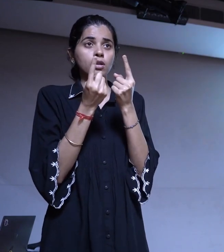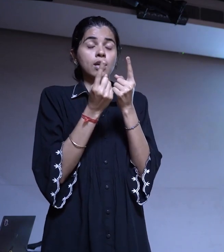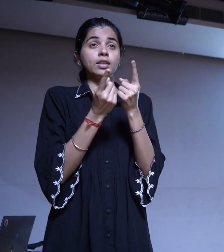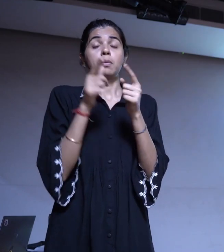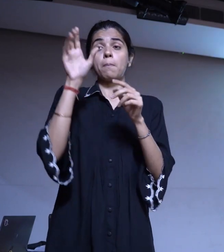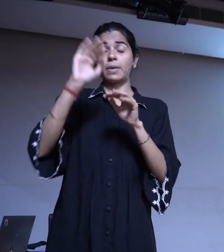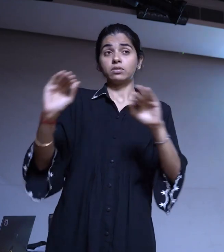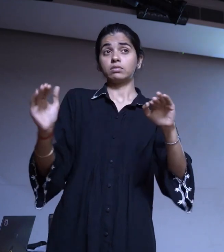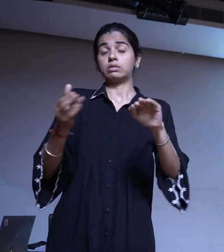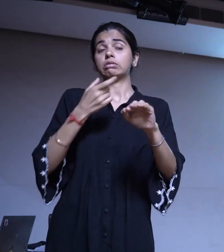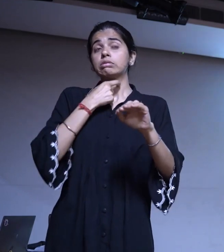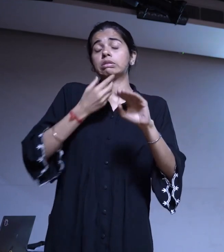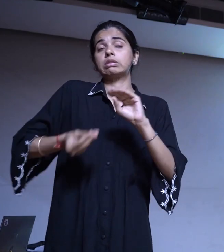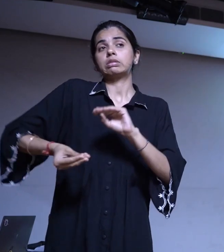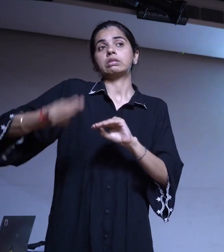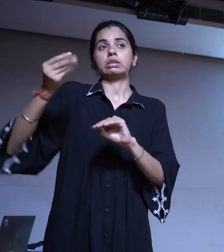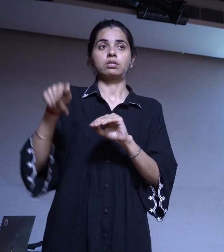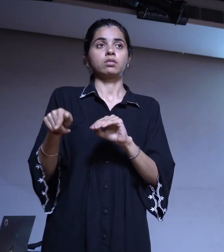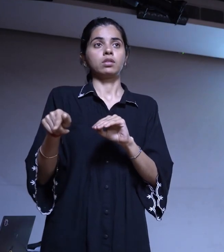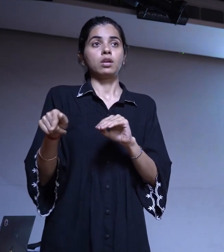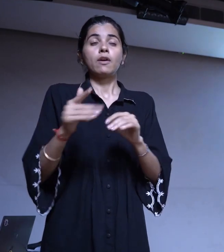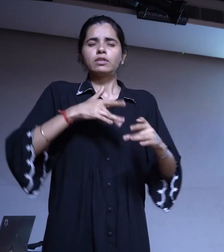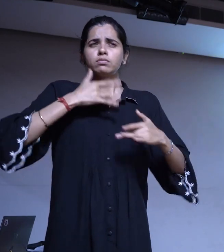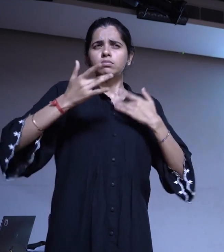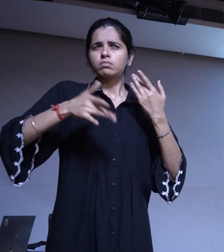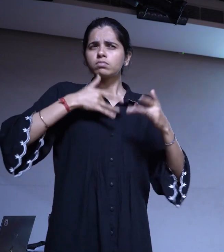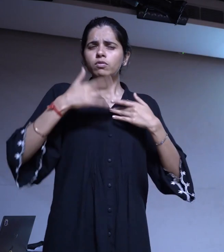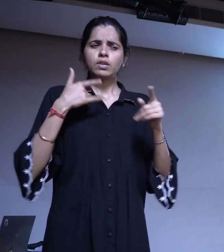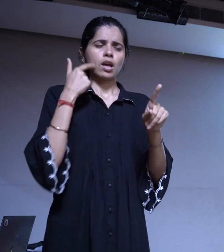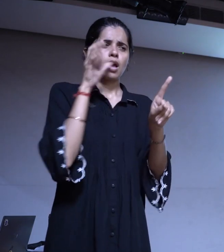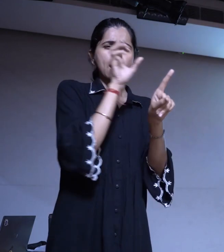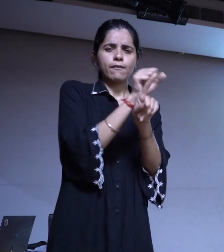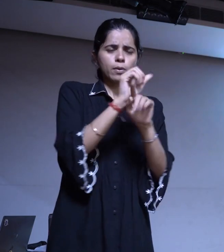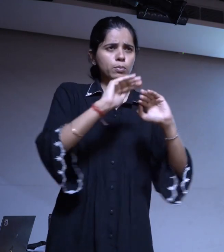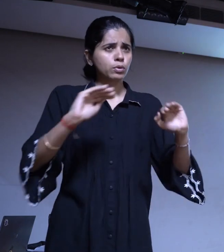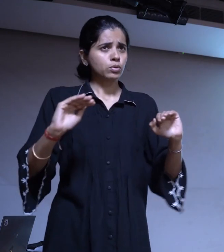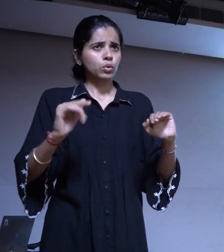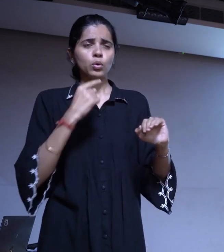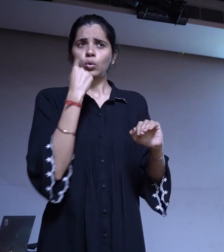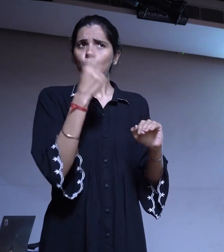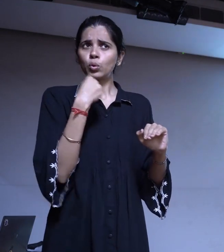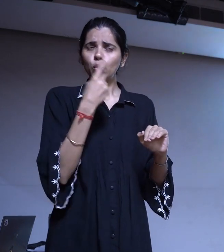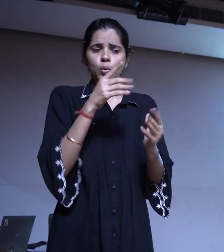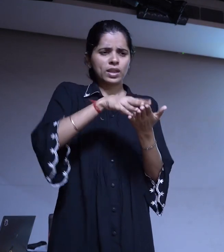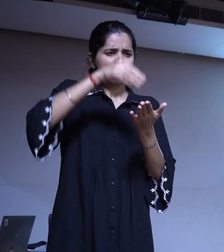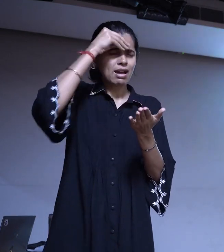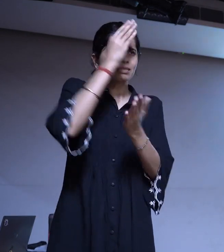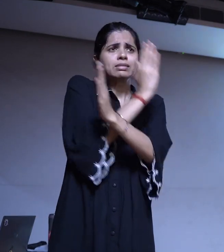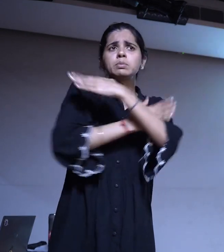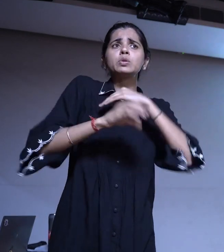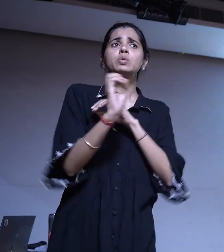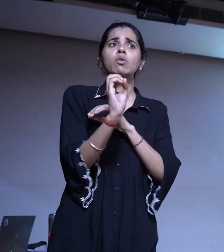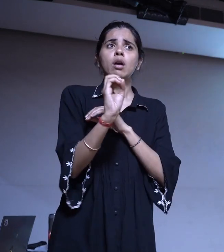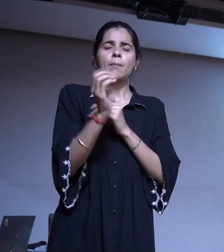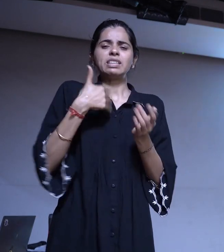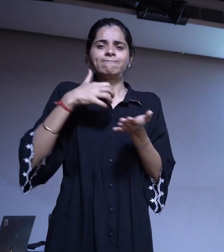at risk what we finding very interesting is you're also able to identify kids who might not have a learning disability but